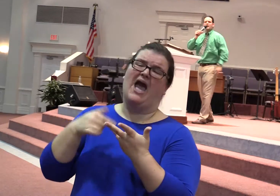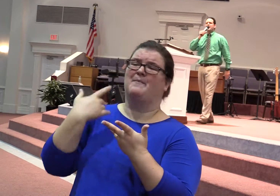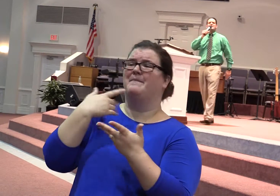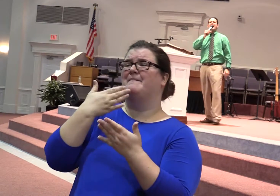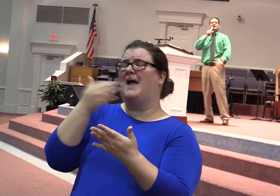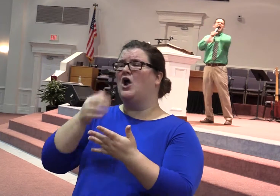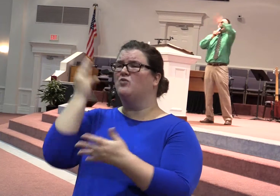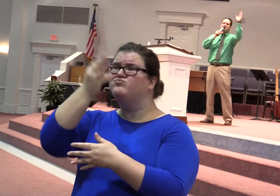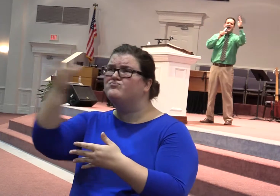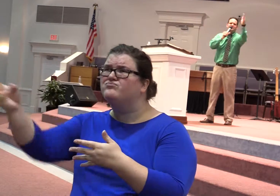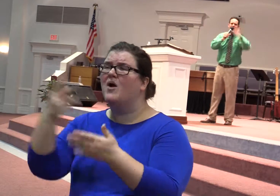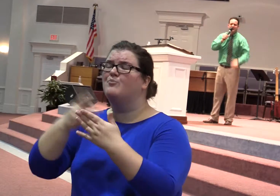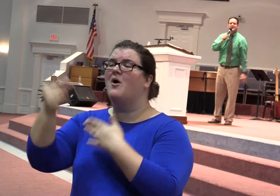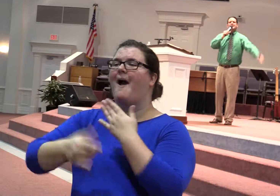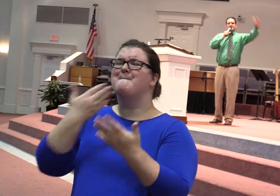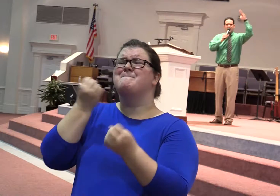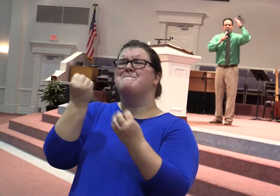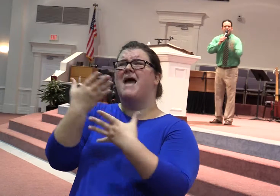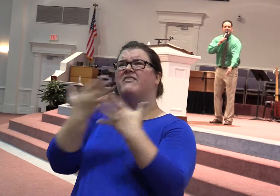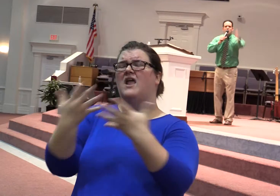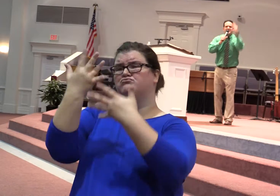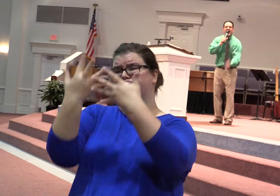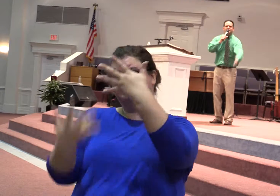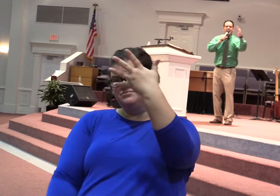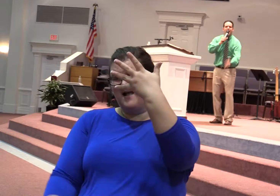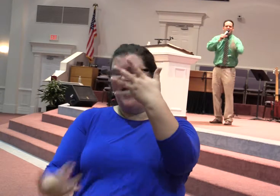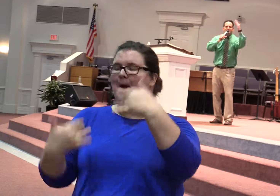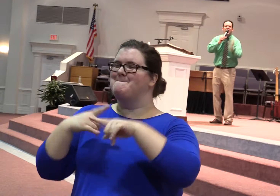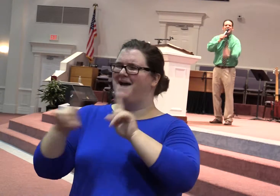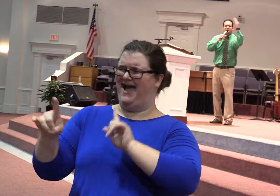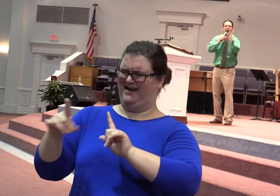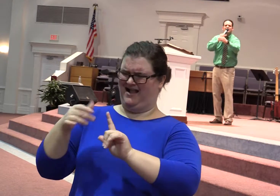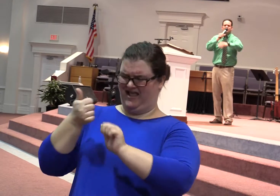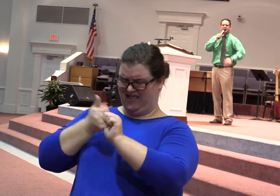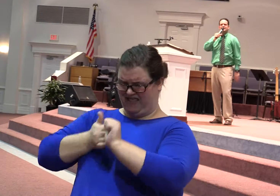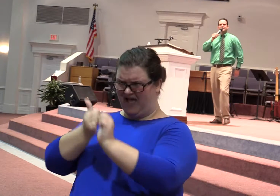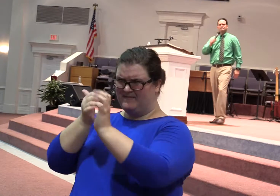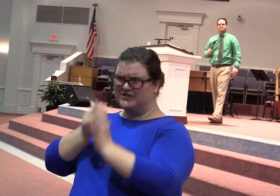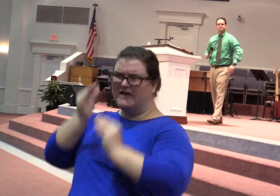outreach program, they may have a lot of better things, but if they don't got the apostolic,